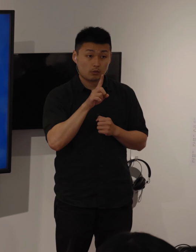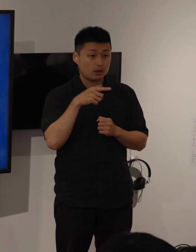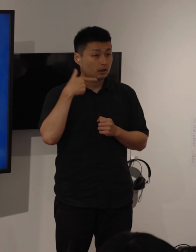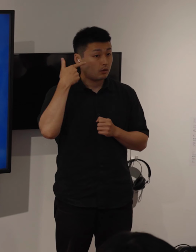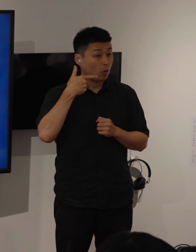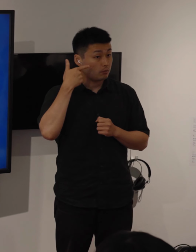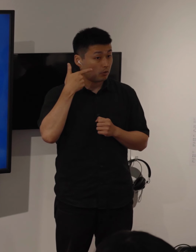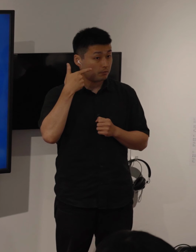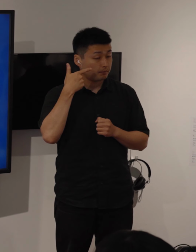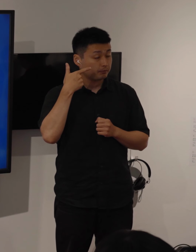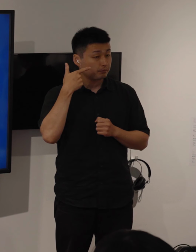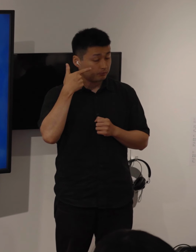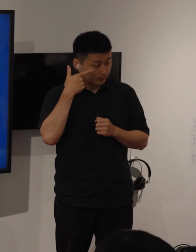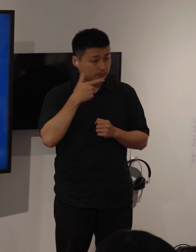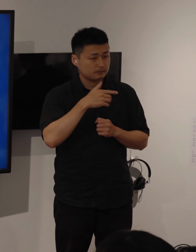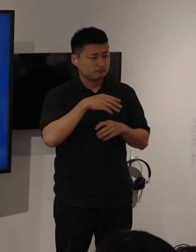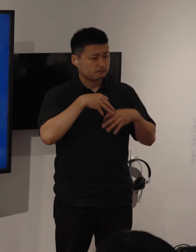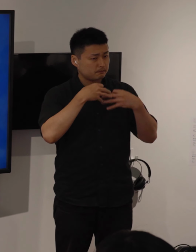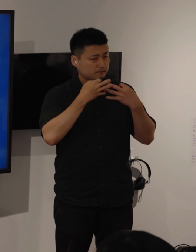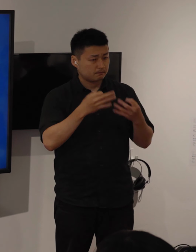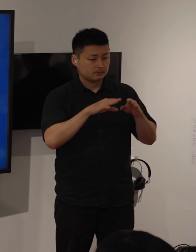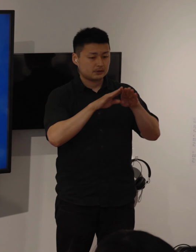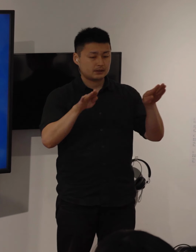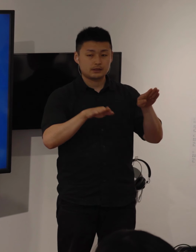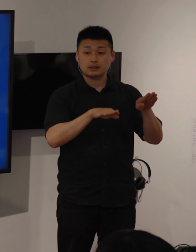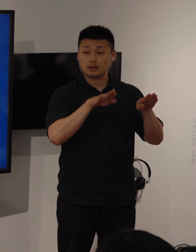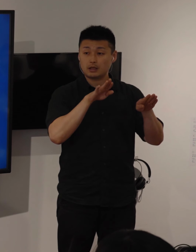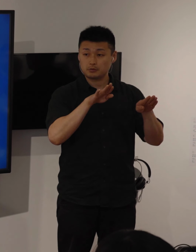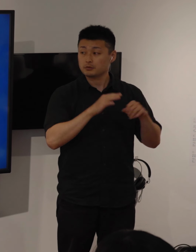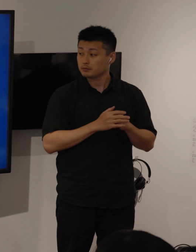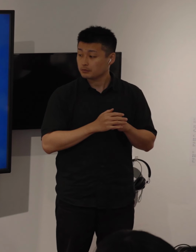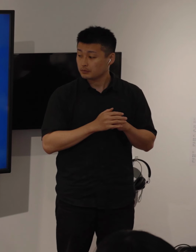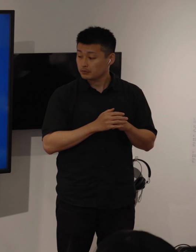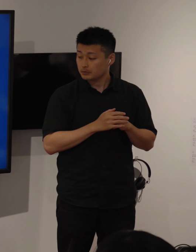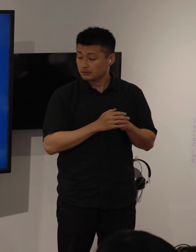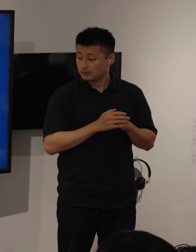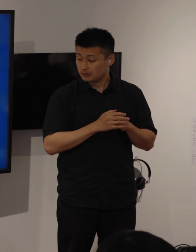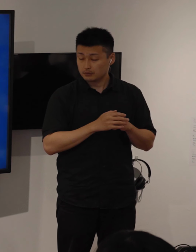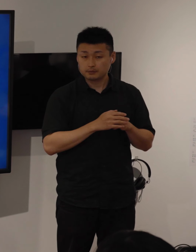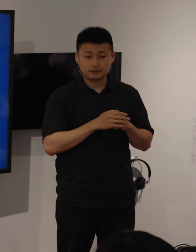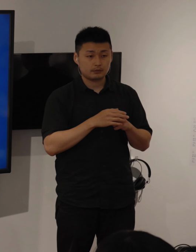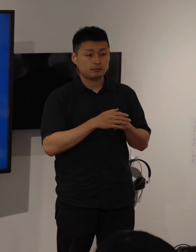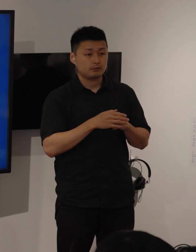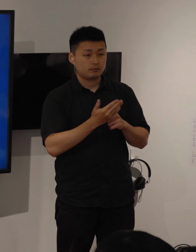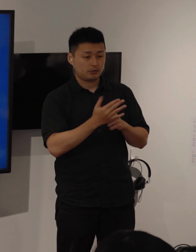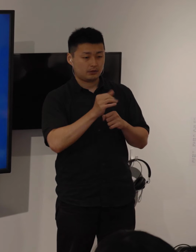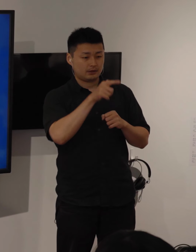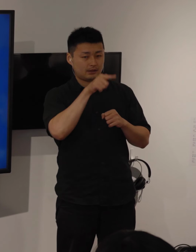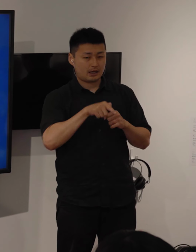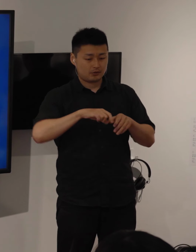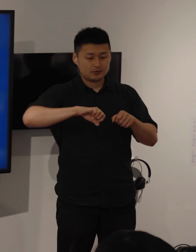actually a show of Valerie Potter's embroideries that was in this show a few years ago. But this is one of very